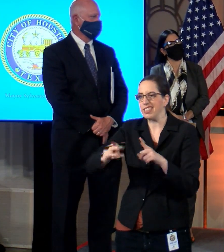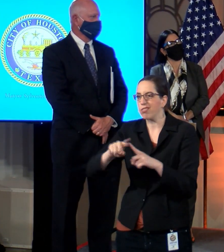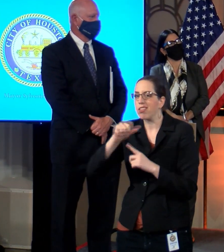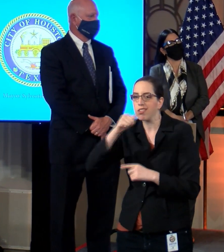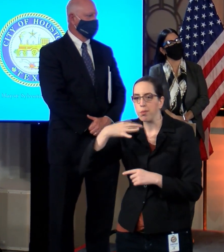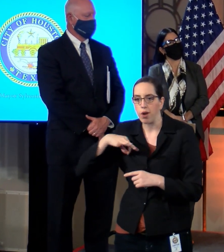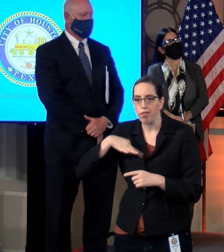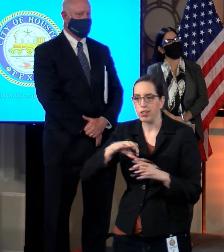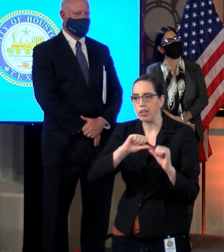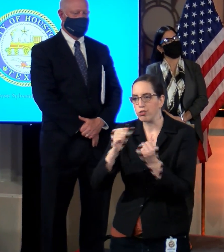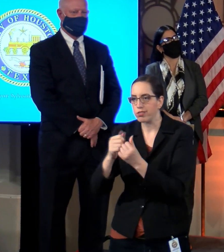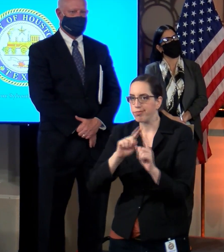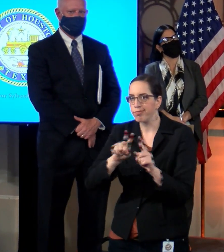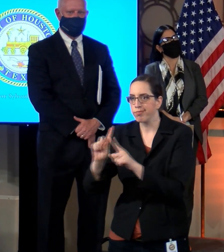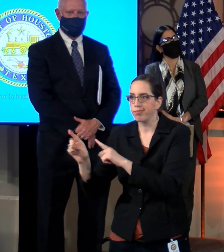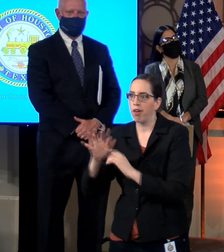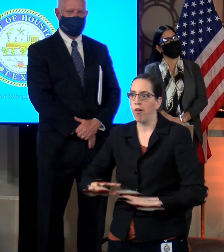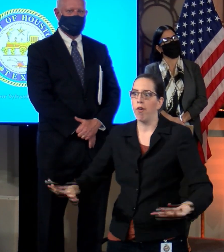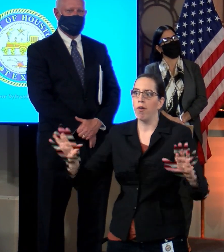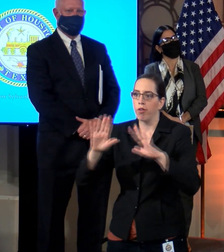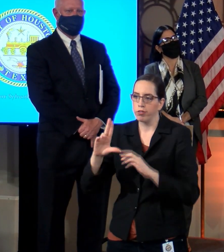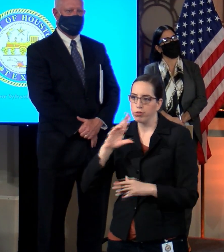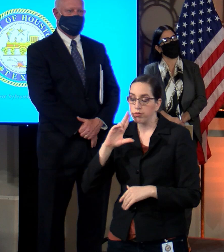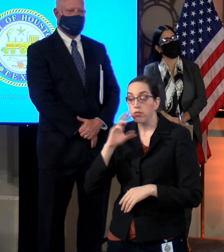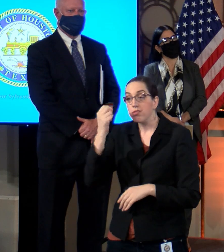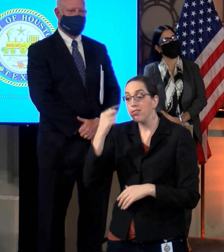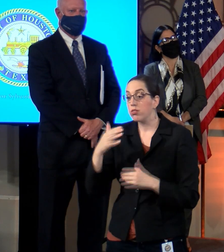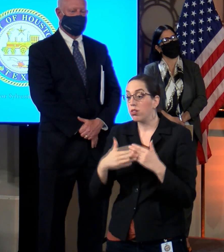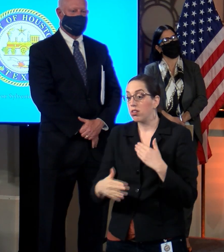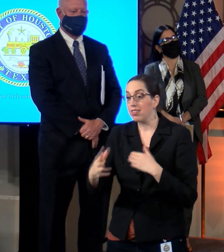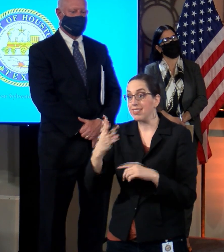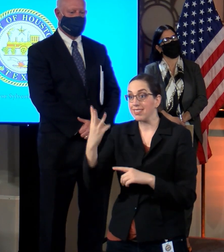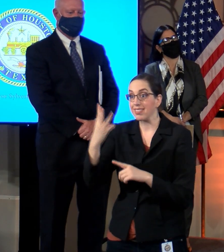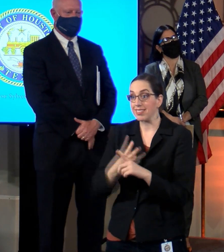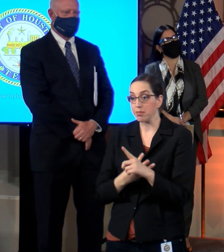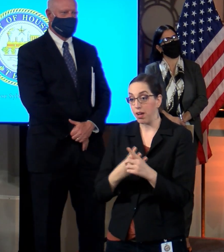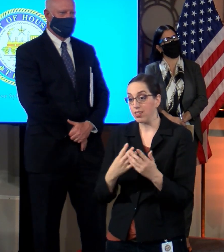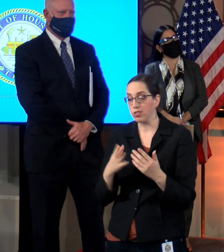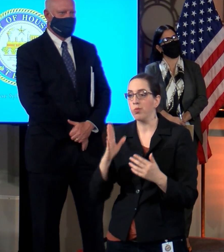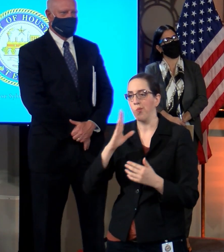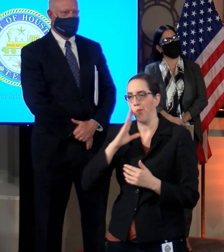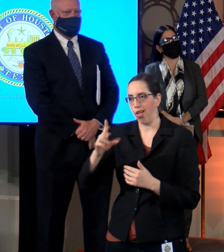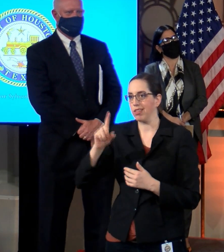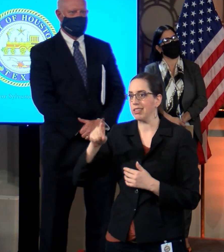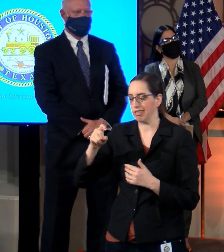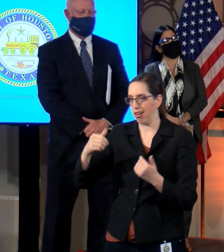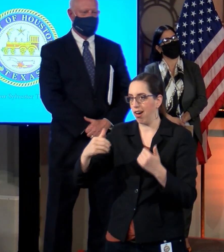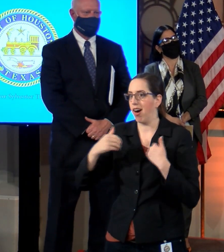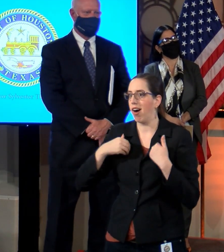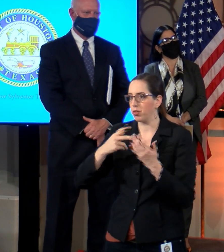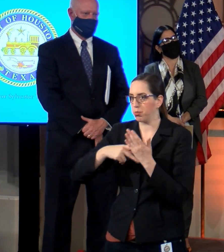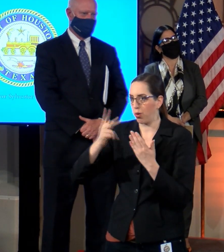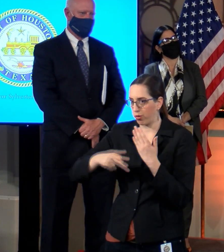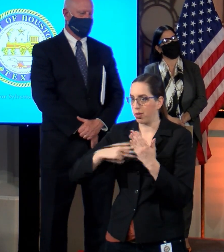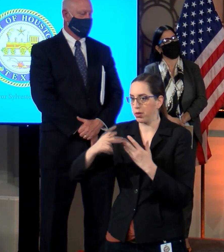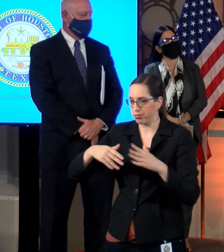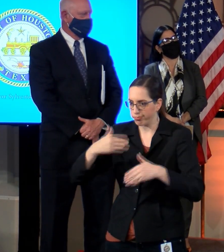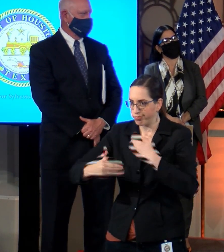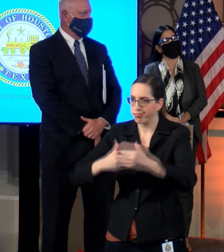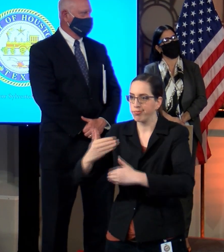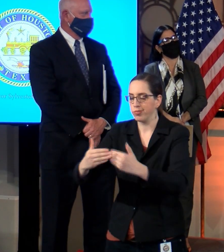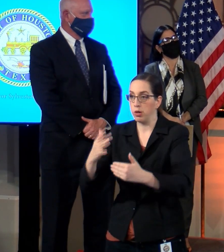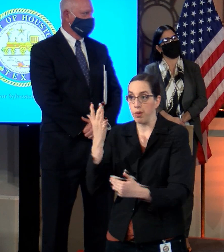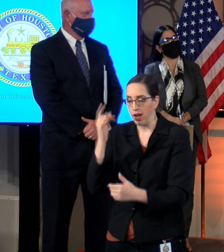nonprofit agencies throughout the city. We know that over the next 6 months, there will need to be successive programs as we